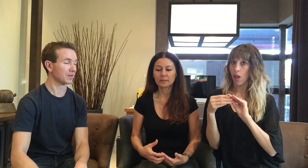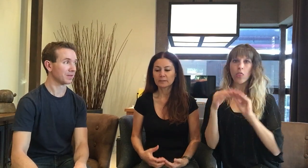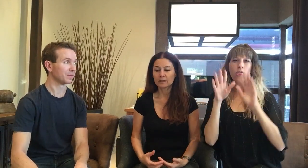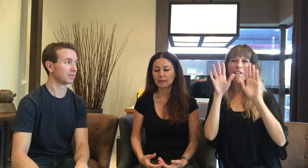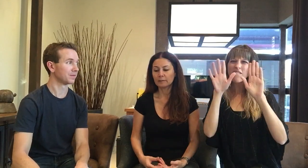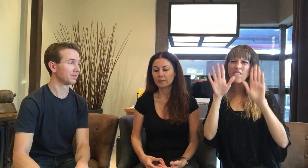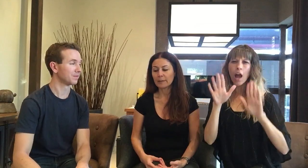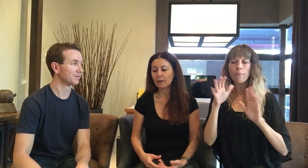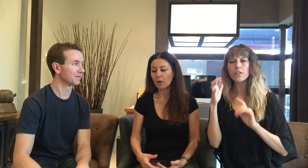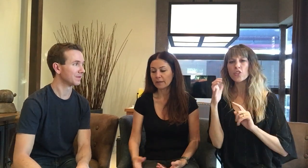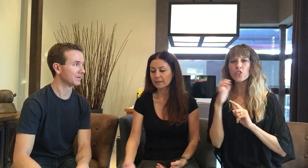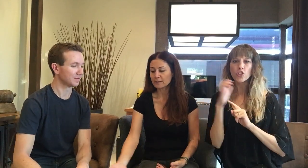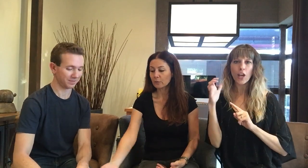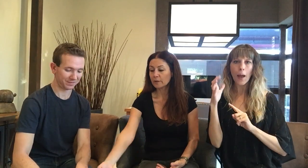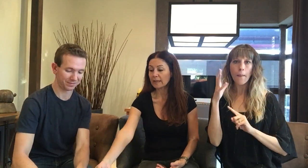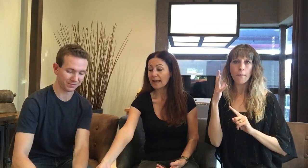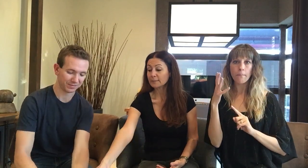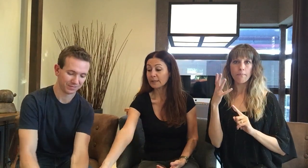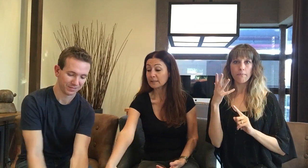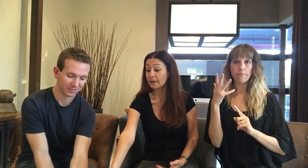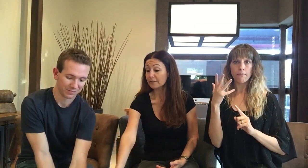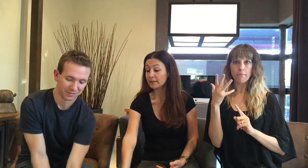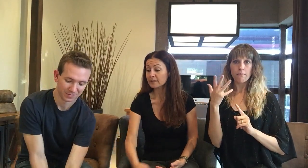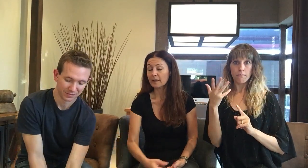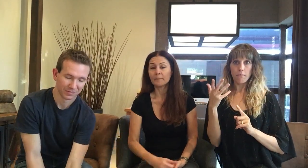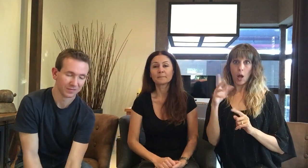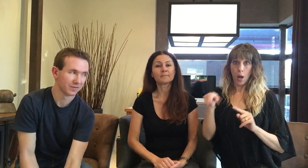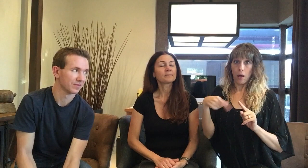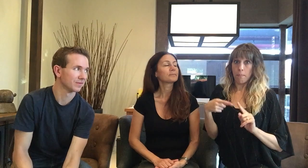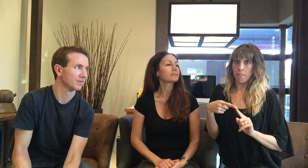parts about all this, or the aspects of this